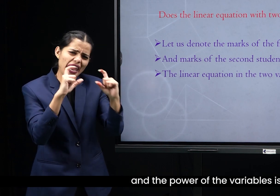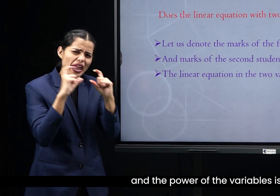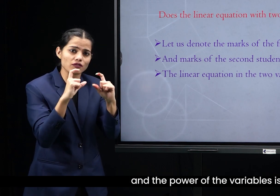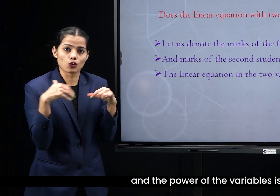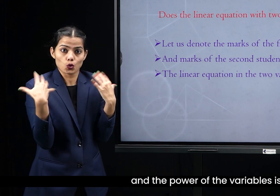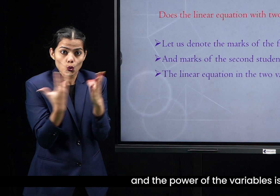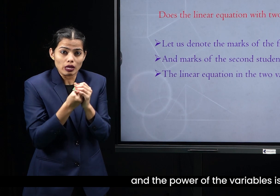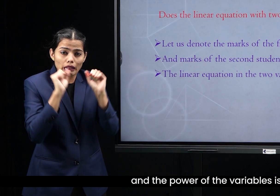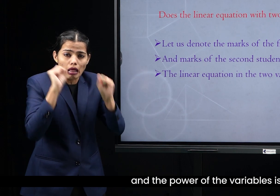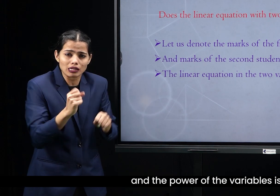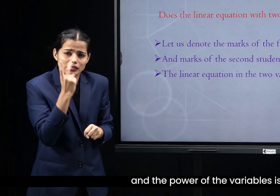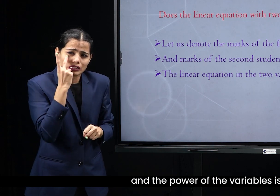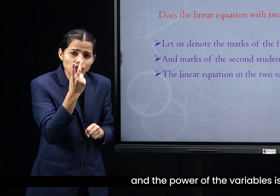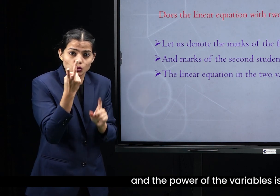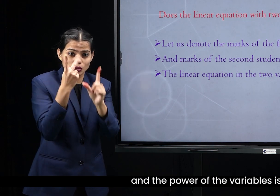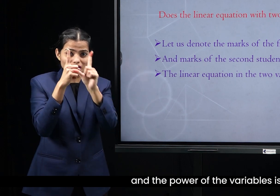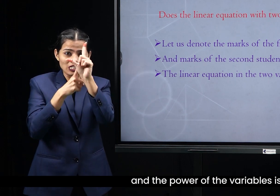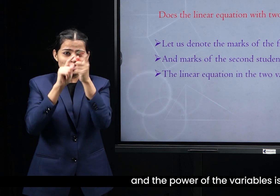the power of the variables is linear.